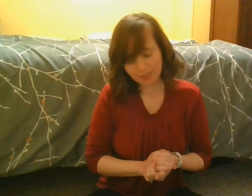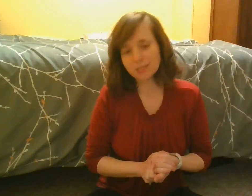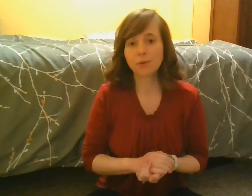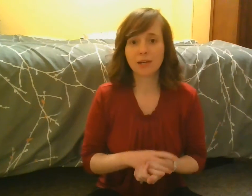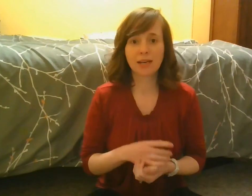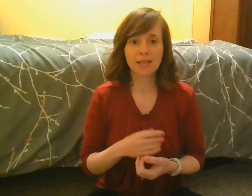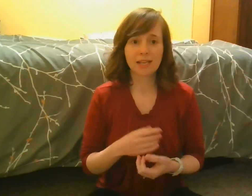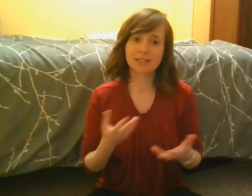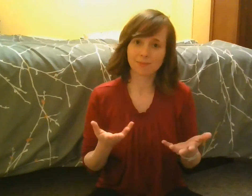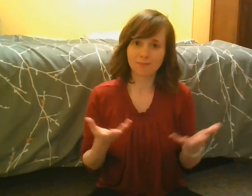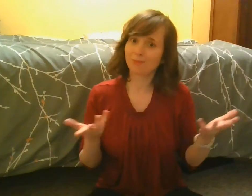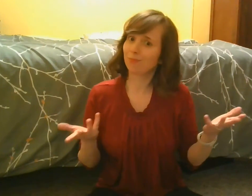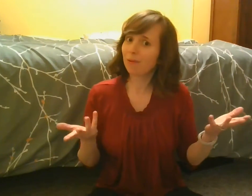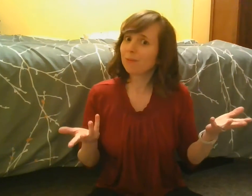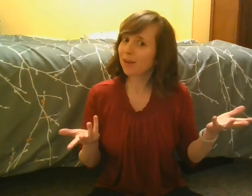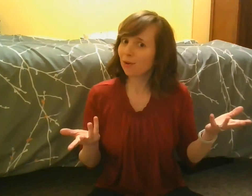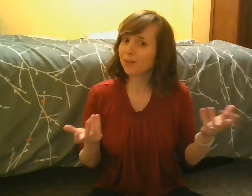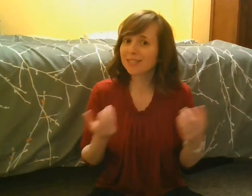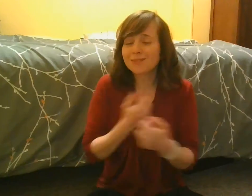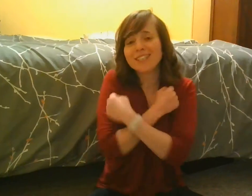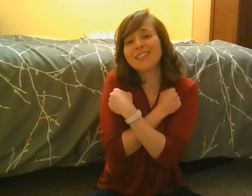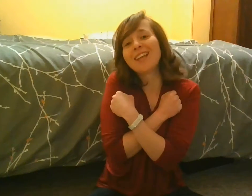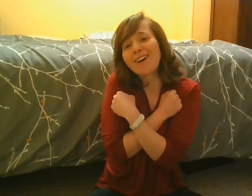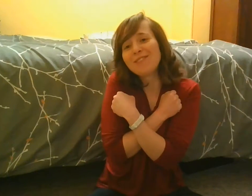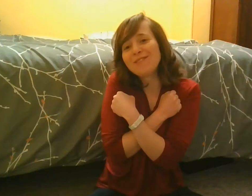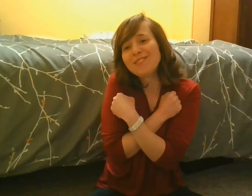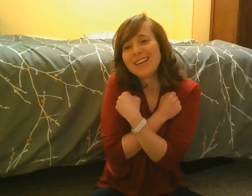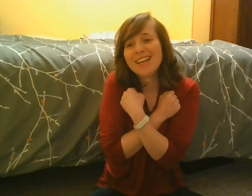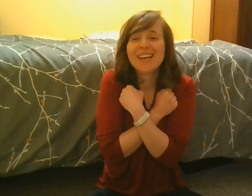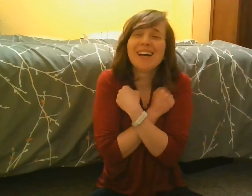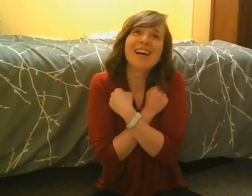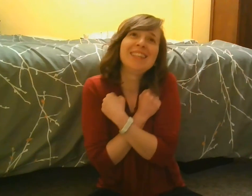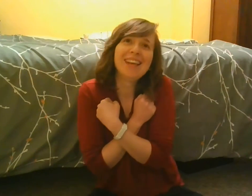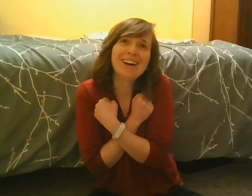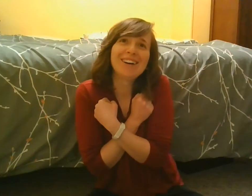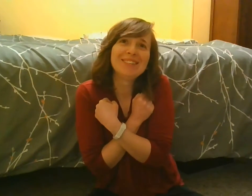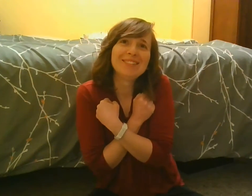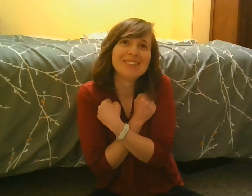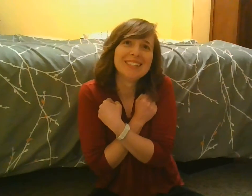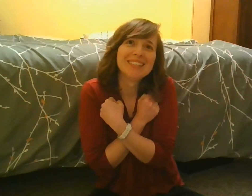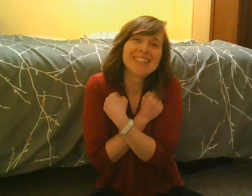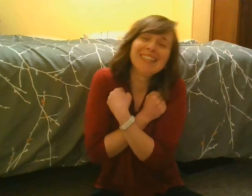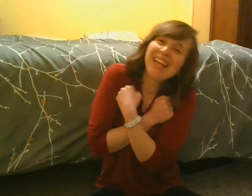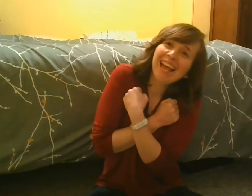Next one is, you probably may know about this one, love. Oh, love.